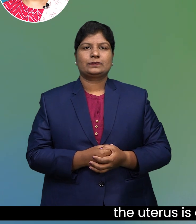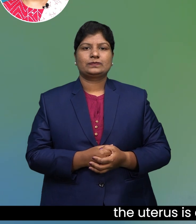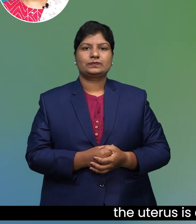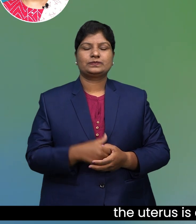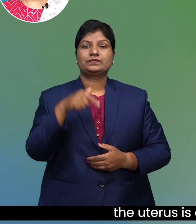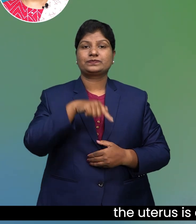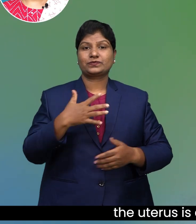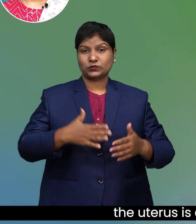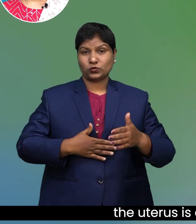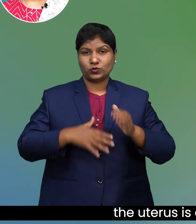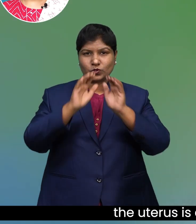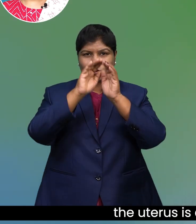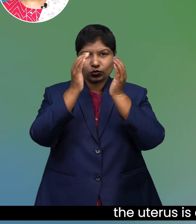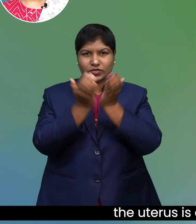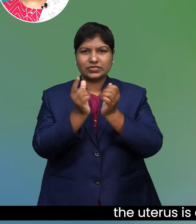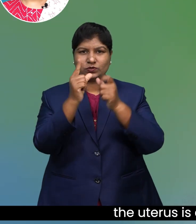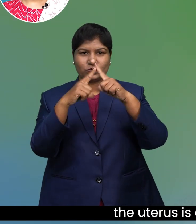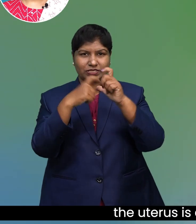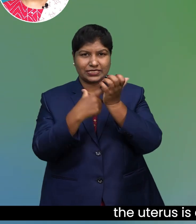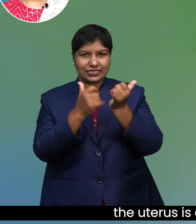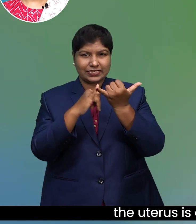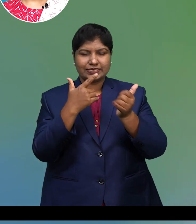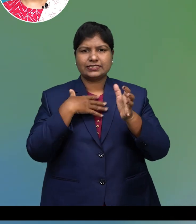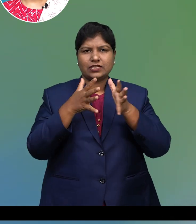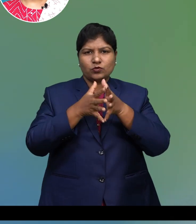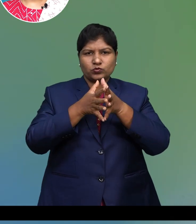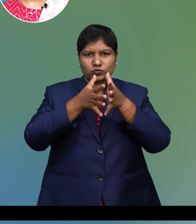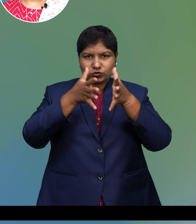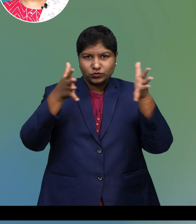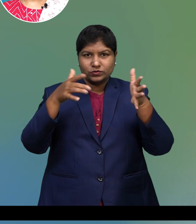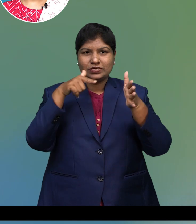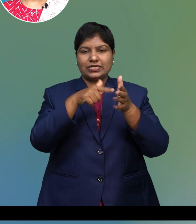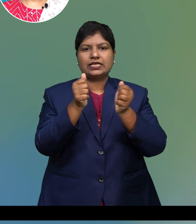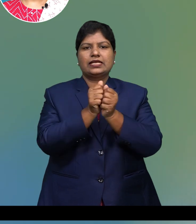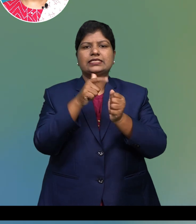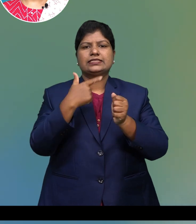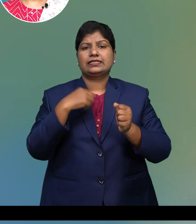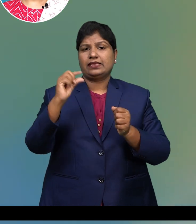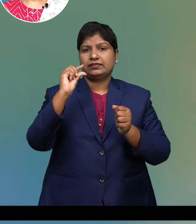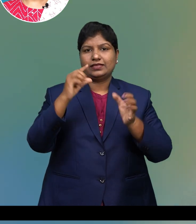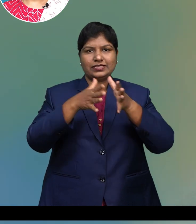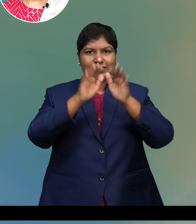the uterus is enlarged with a thick inner wall